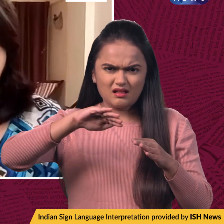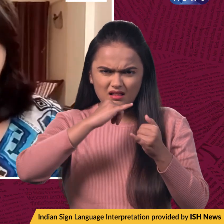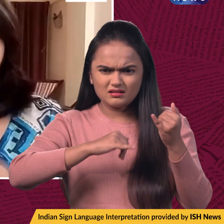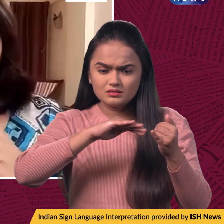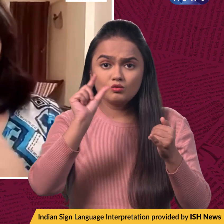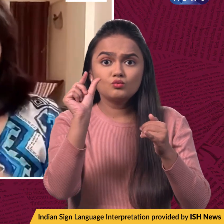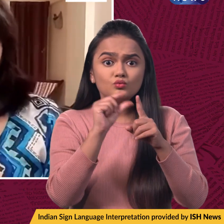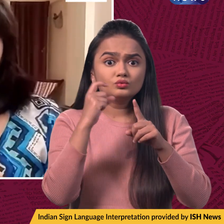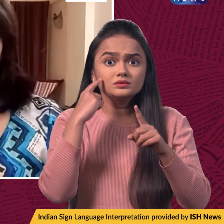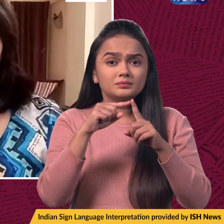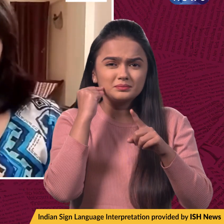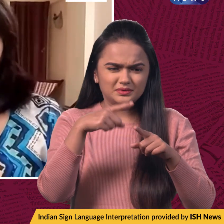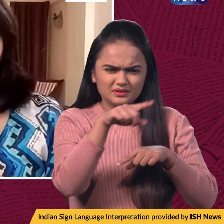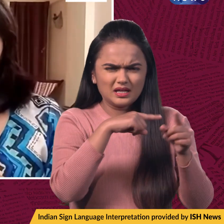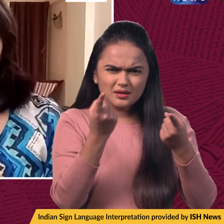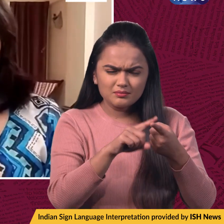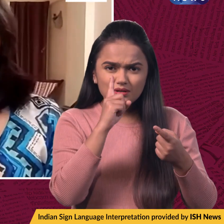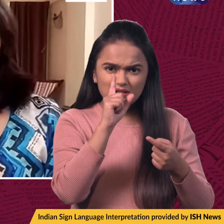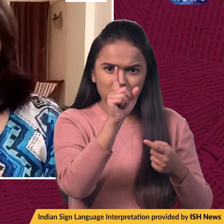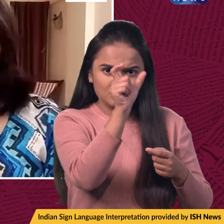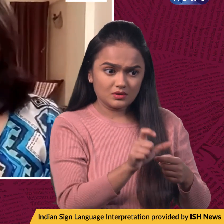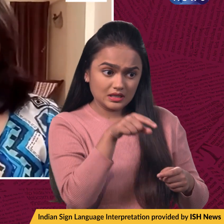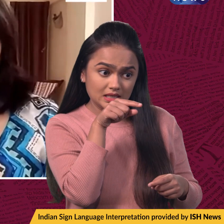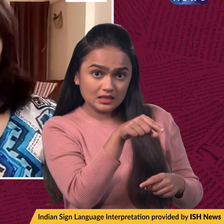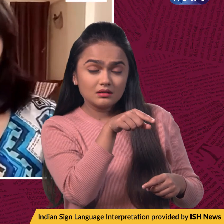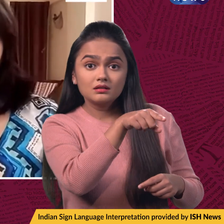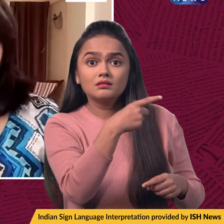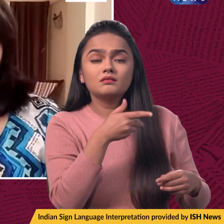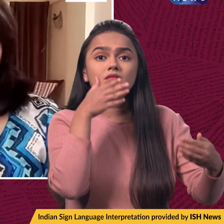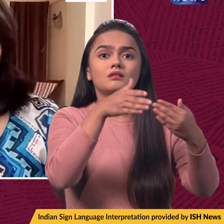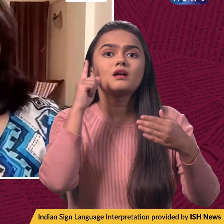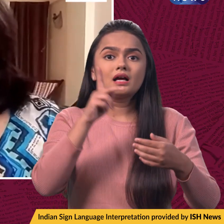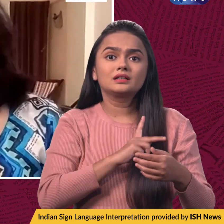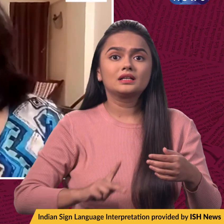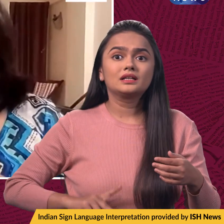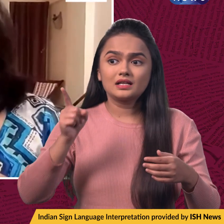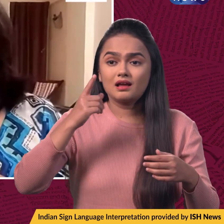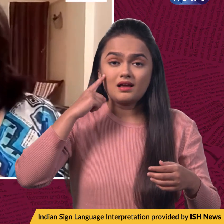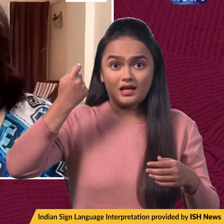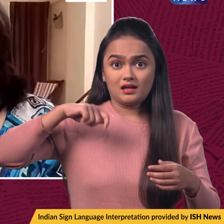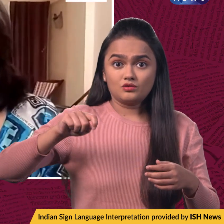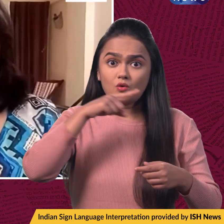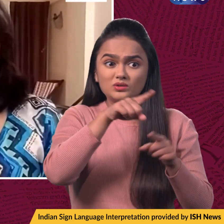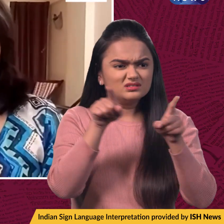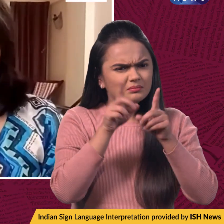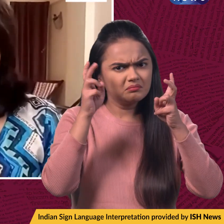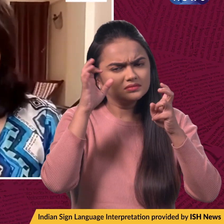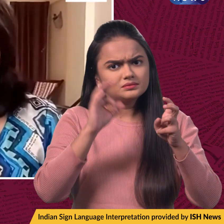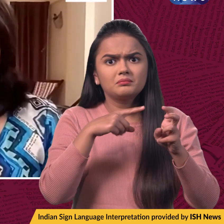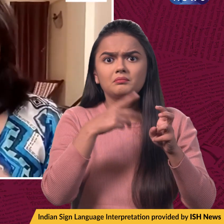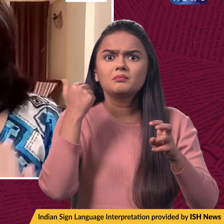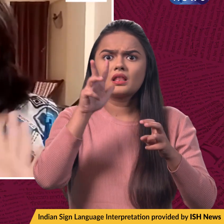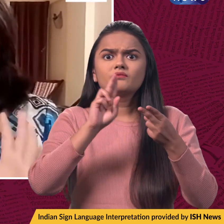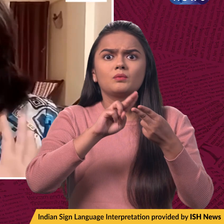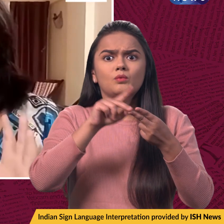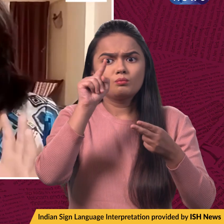in Udupi, where one of the girls has now approached the Karnataka High Court, and that matter is going to be heard on the 8th of